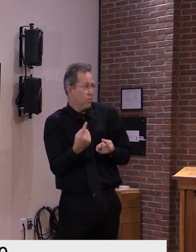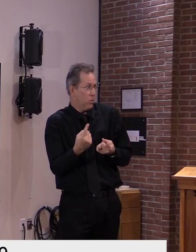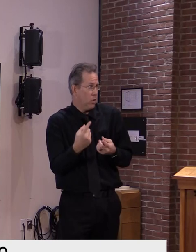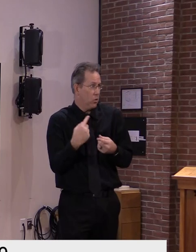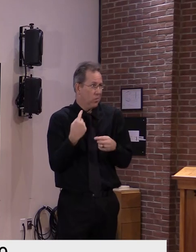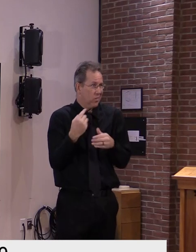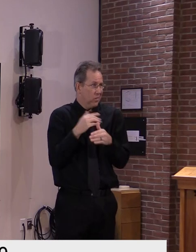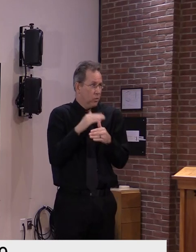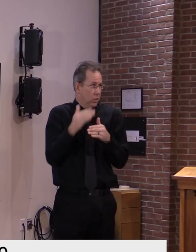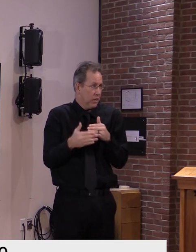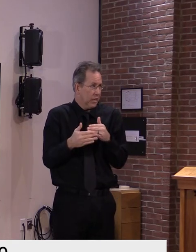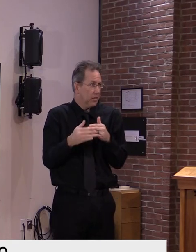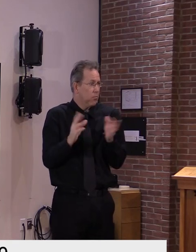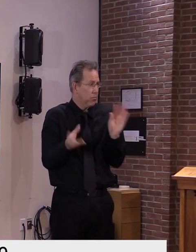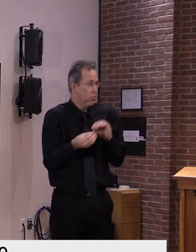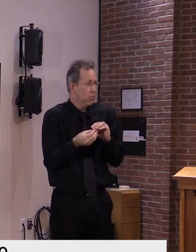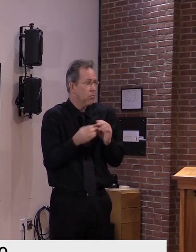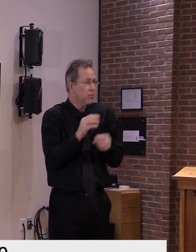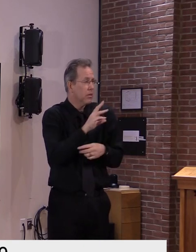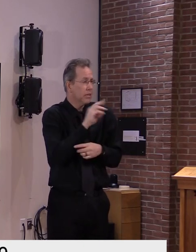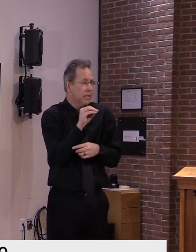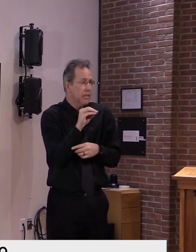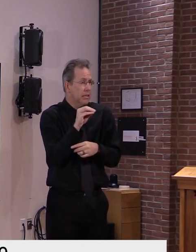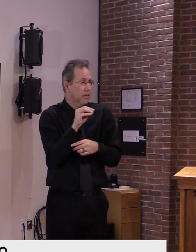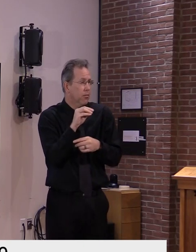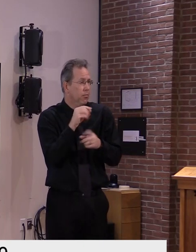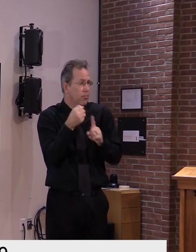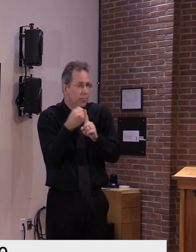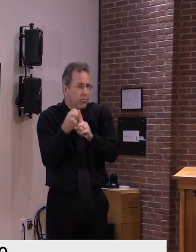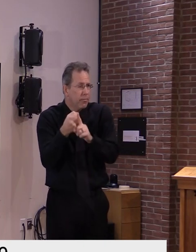of 42,400 cards,